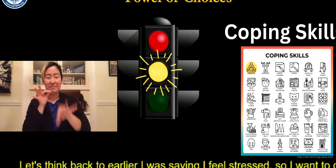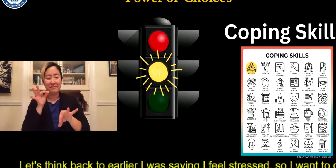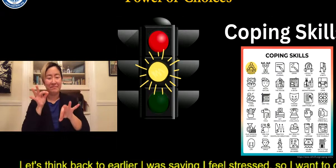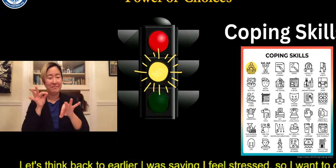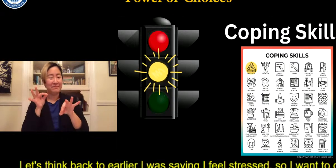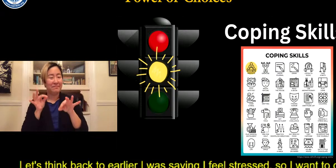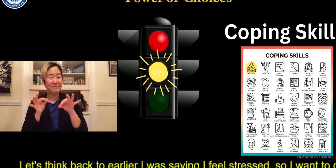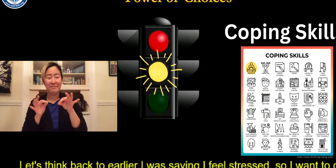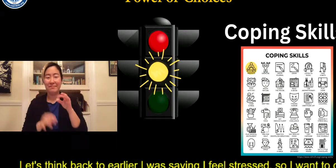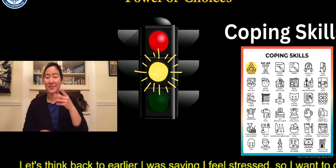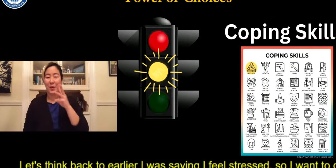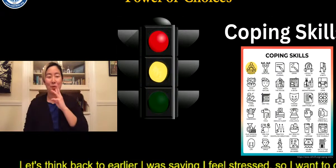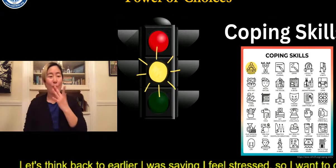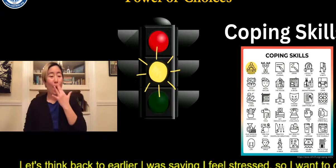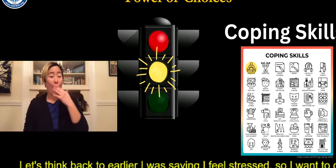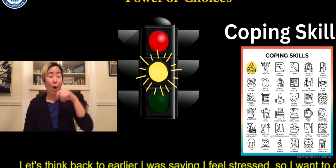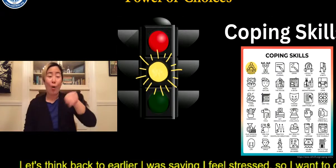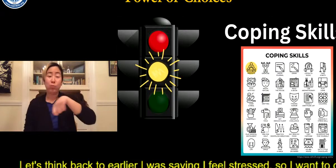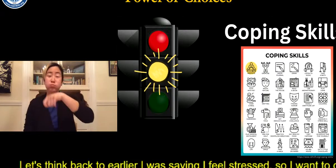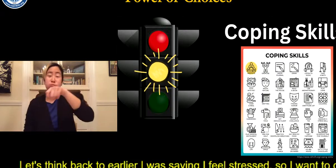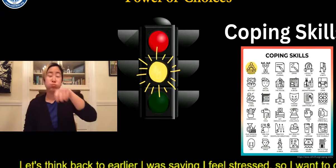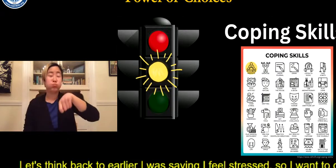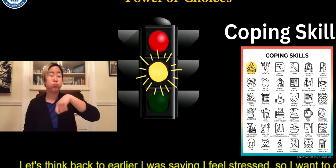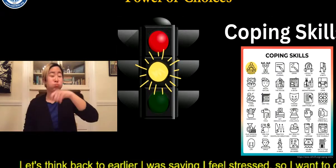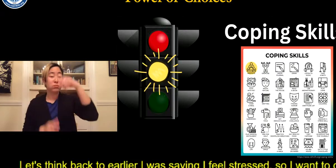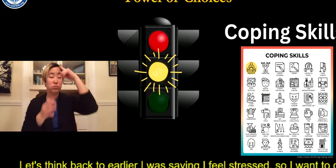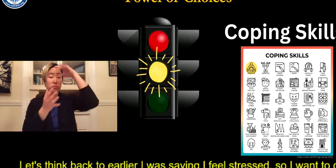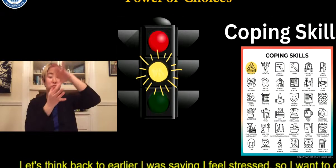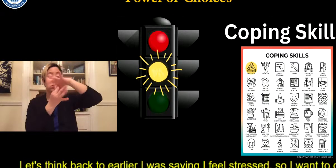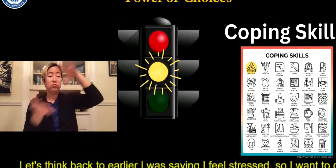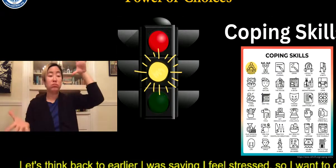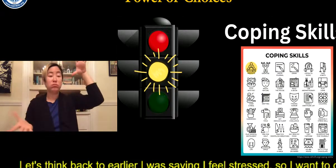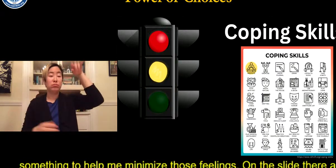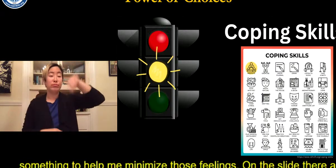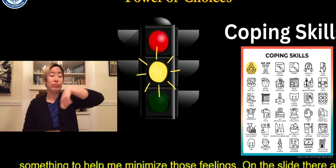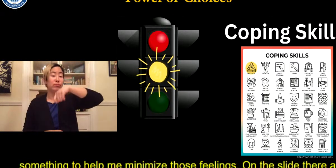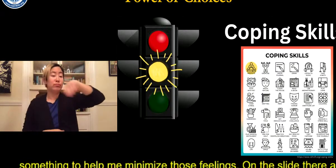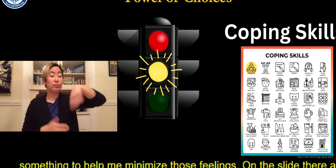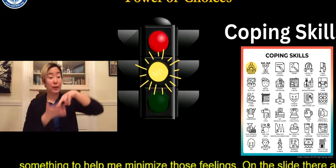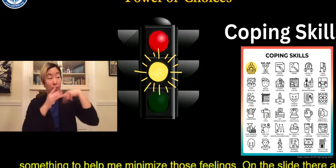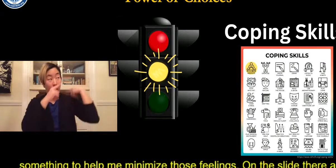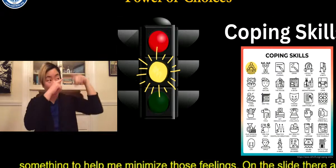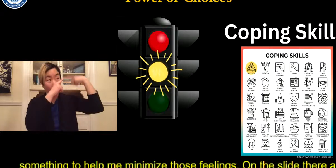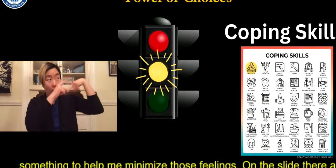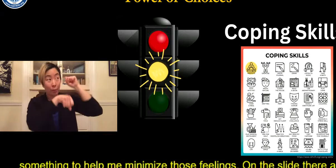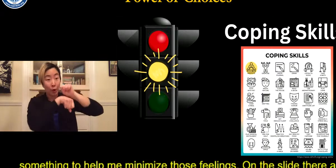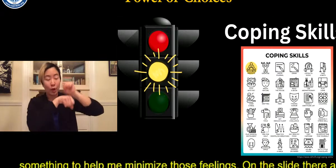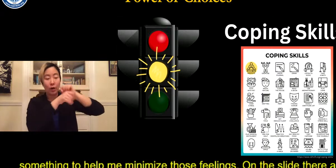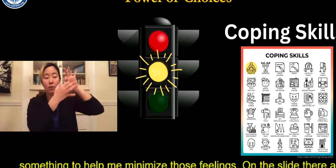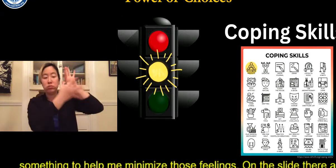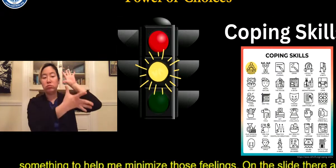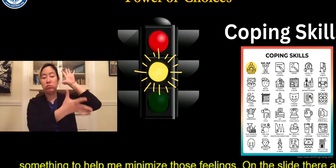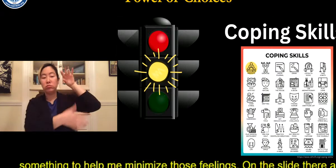desk. This is a piece of art. It's a simple piece. It's just me